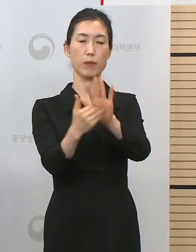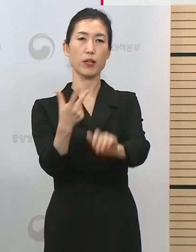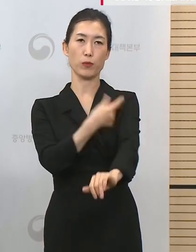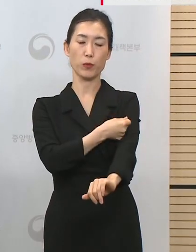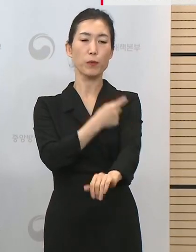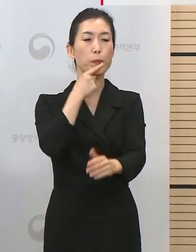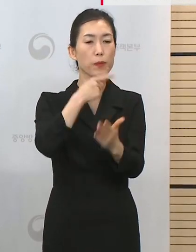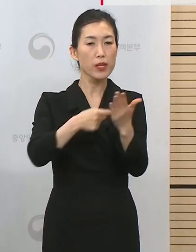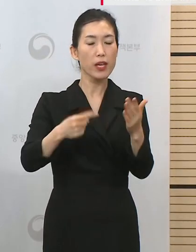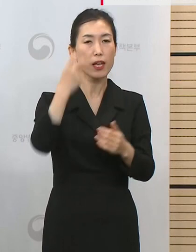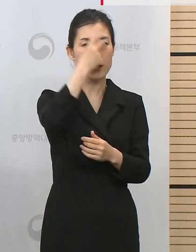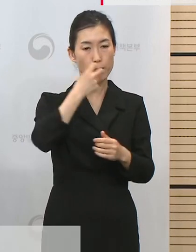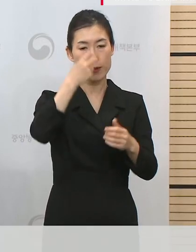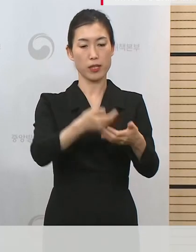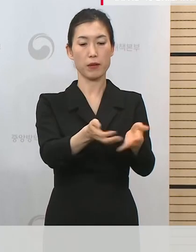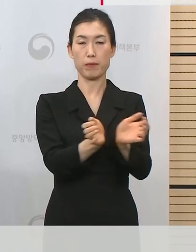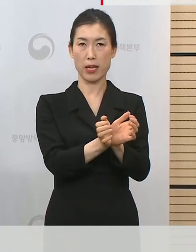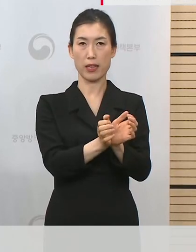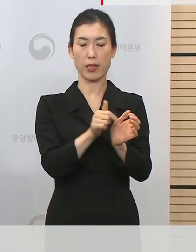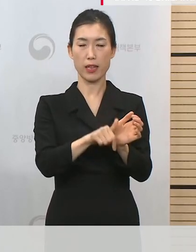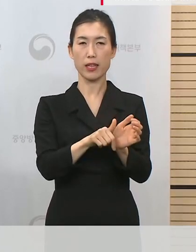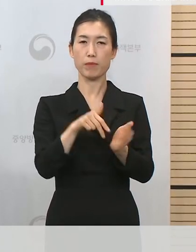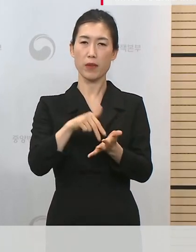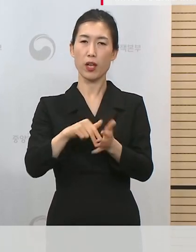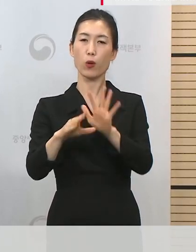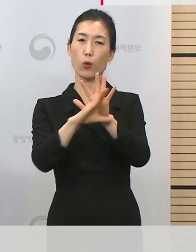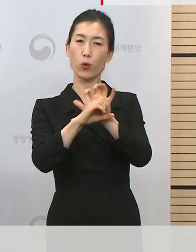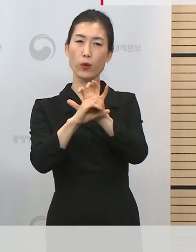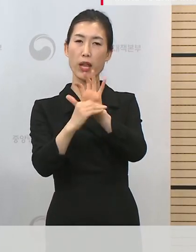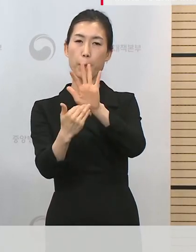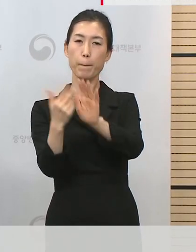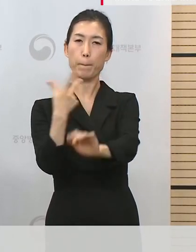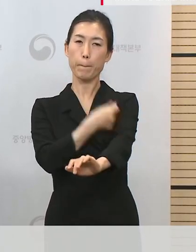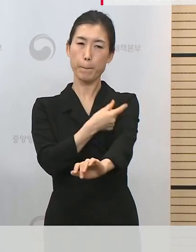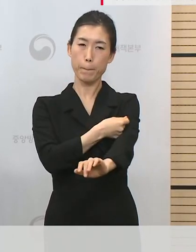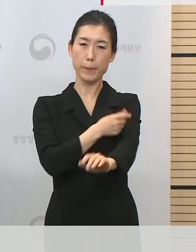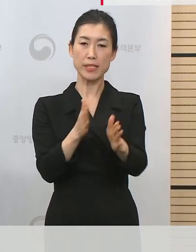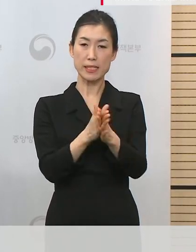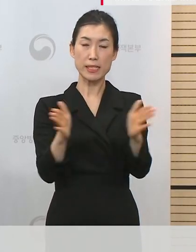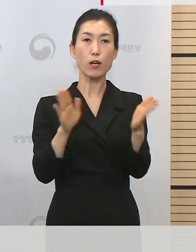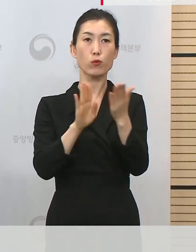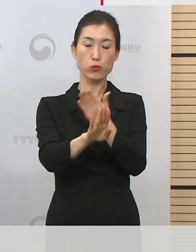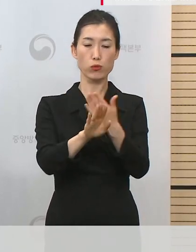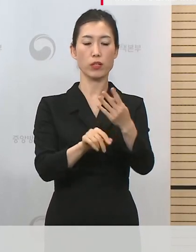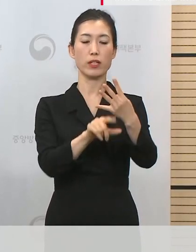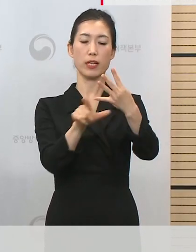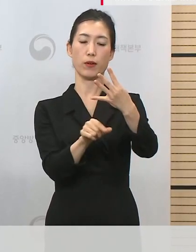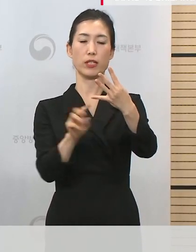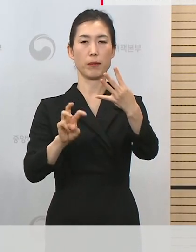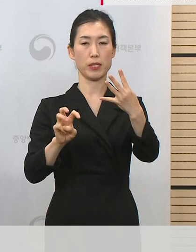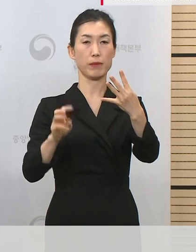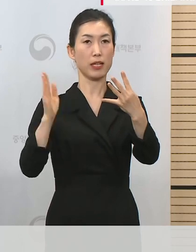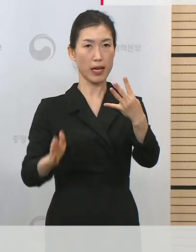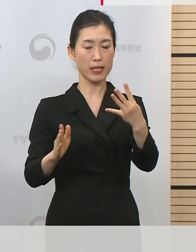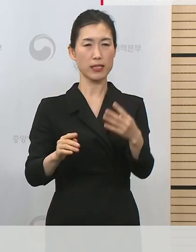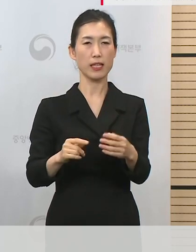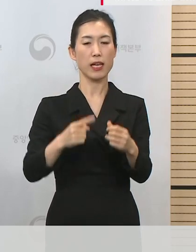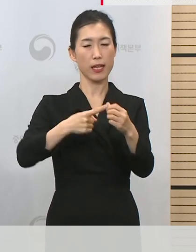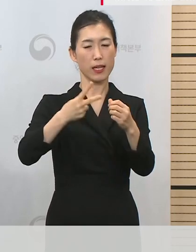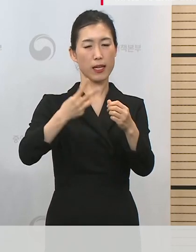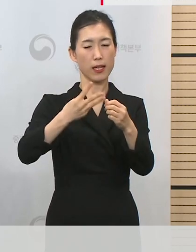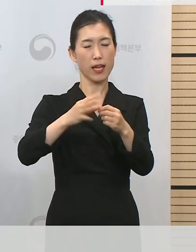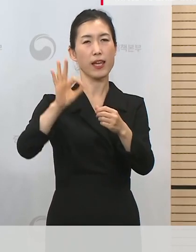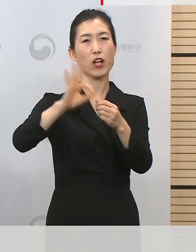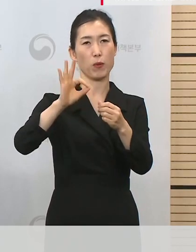As for the COVID-19 vaccine, our committee has been carrying out the in-depth analysis, and until the